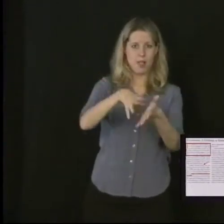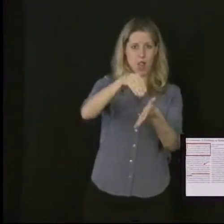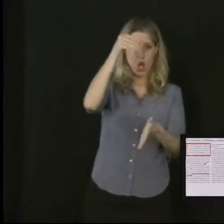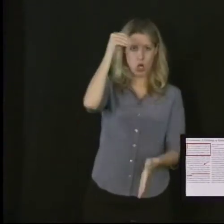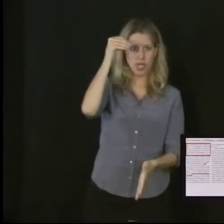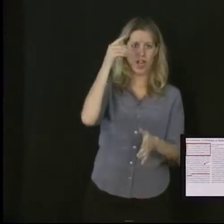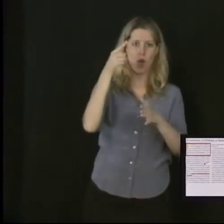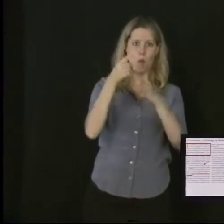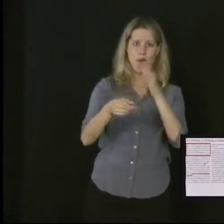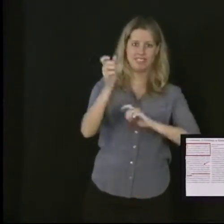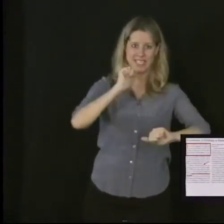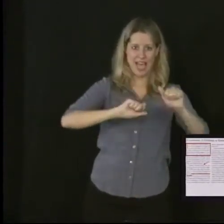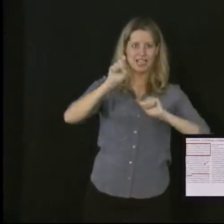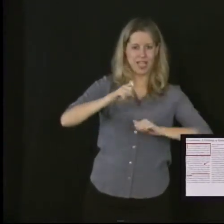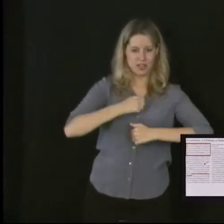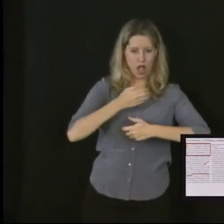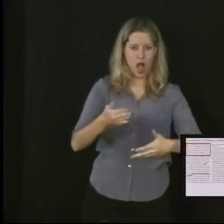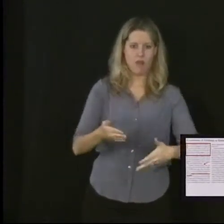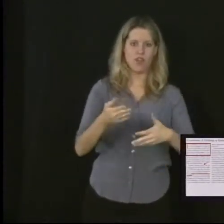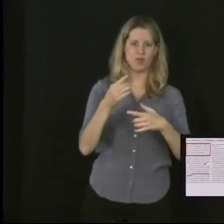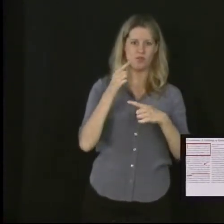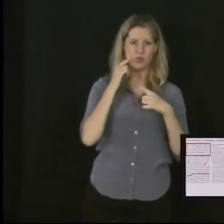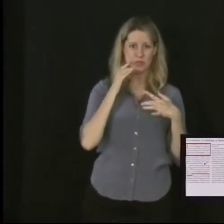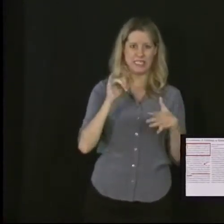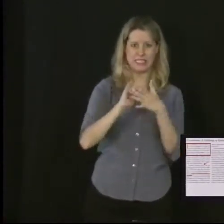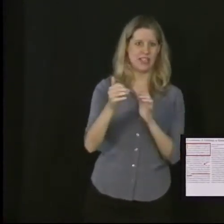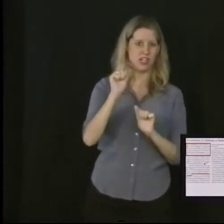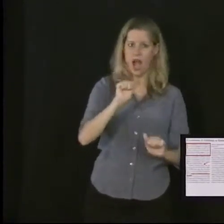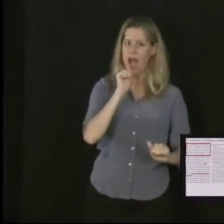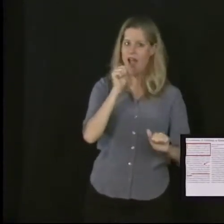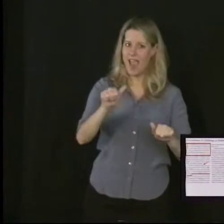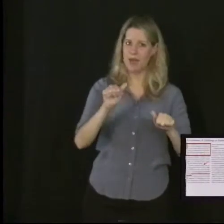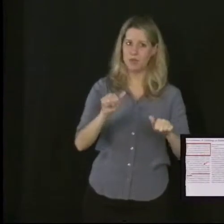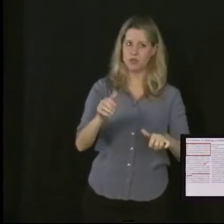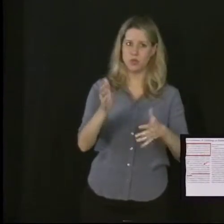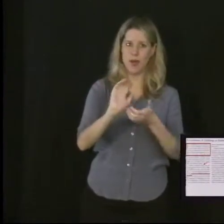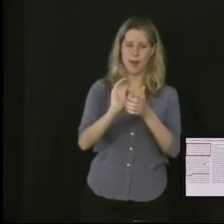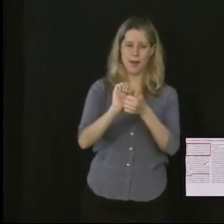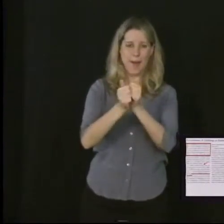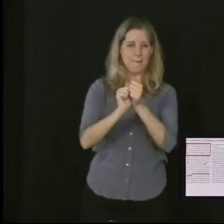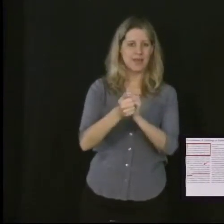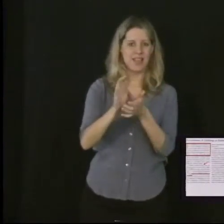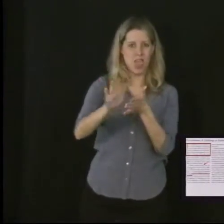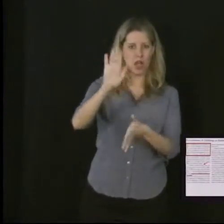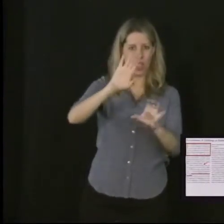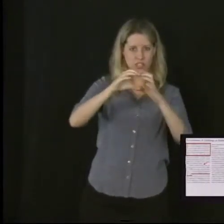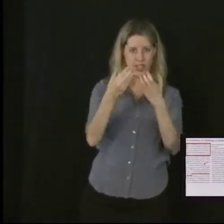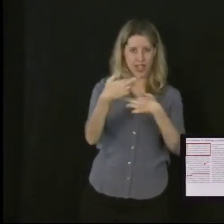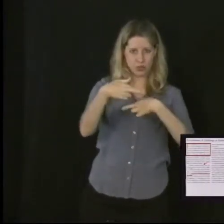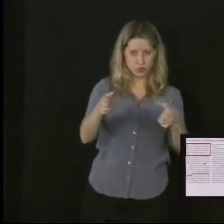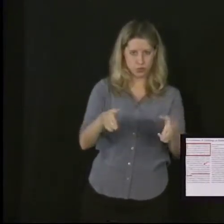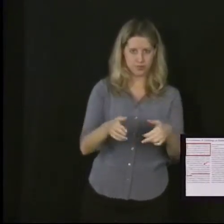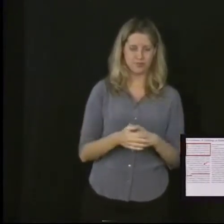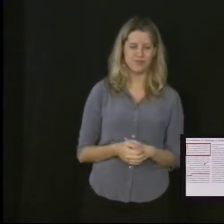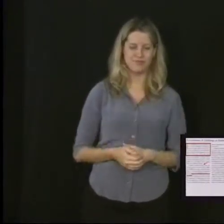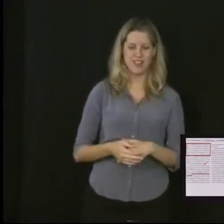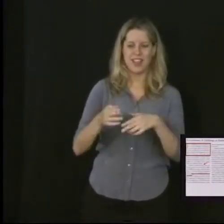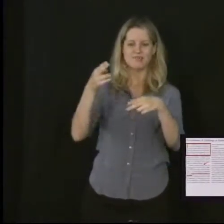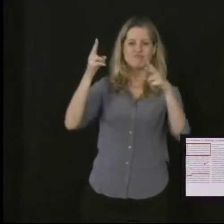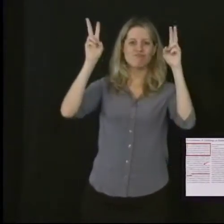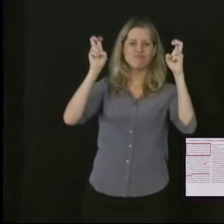compete effectively in college classrooms or in today's global economy. This is the evolutionist altar call. Right there. The world